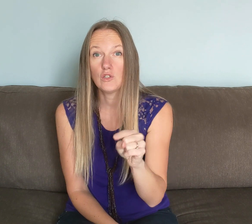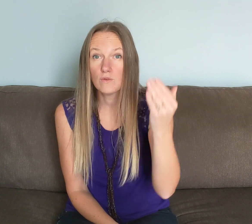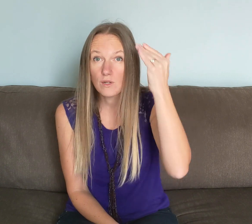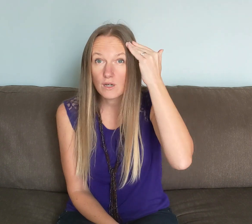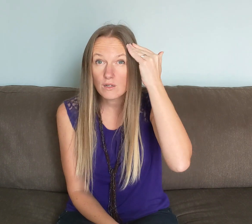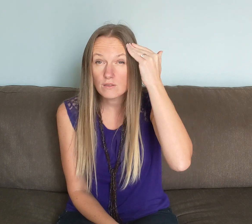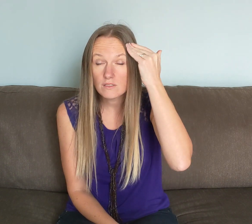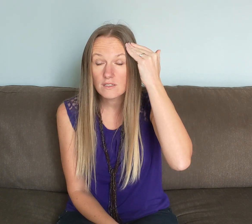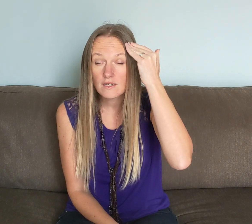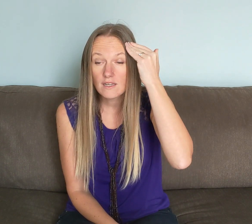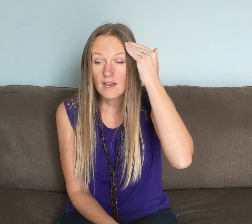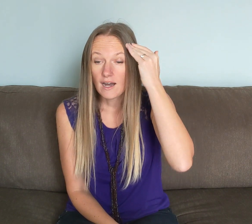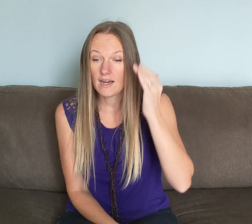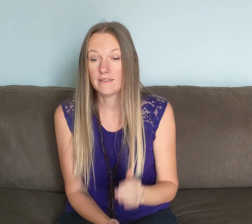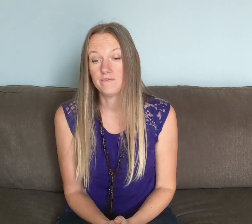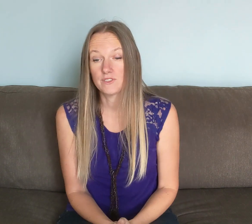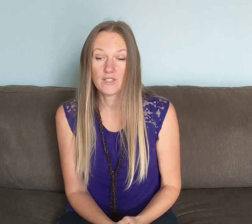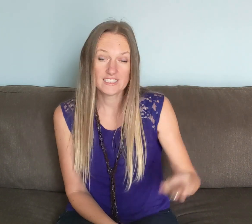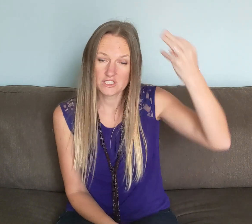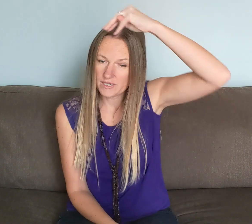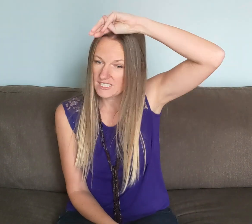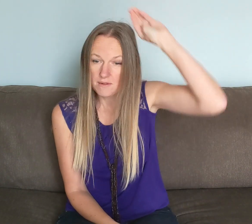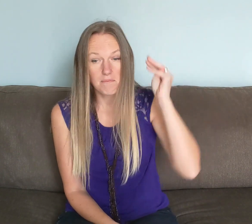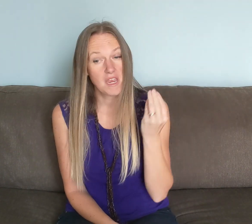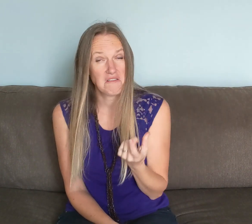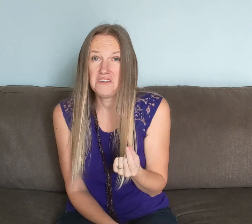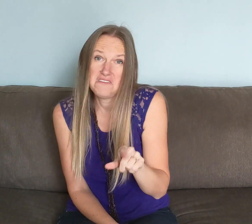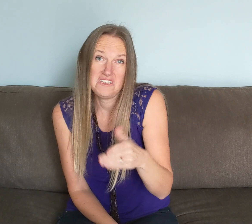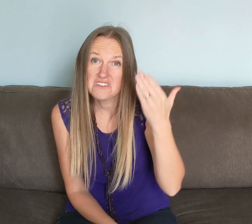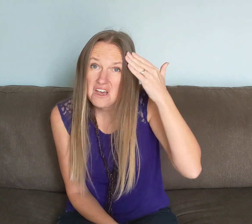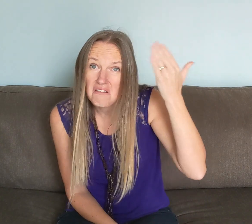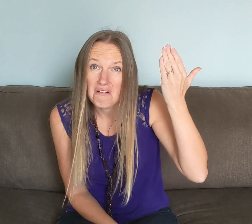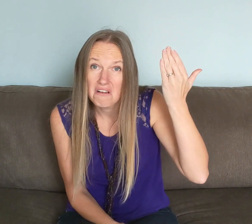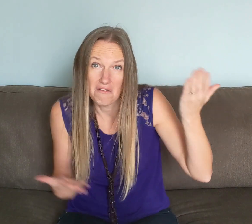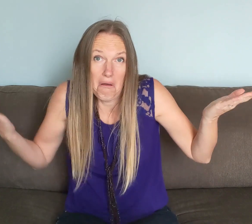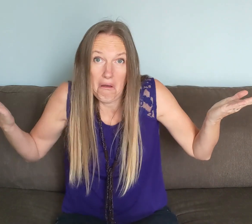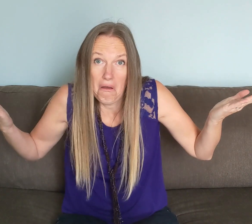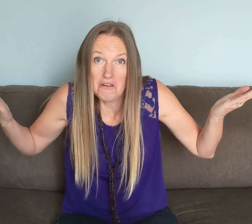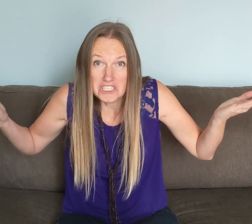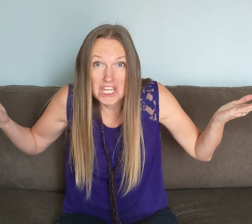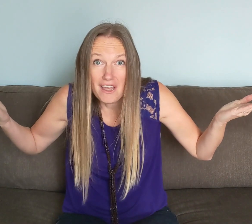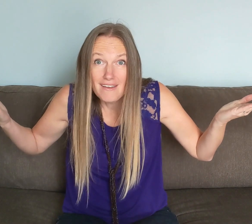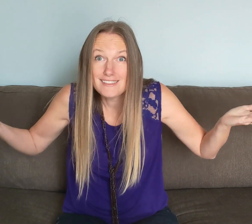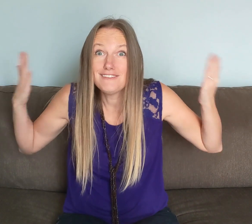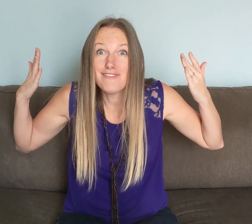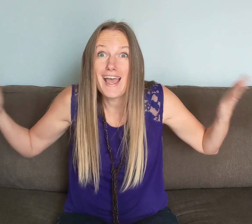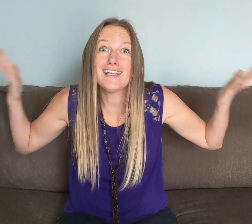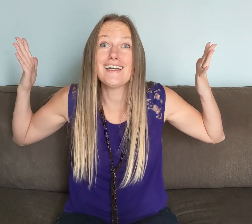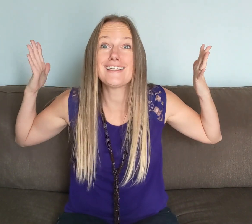you know? So that's just a question. Mary, did you know? Did you? Did you have any